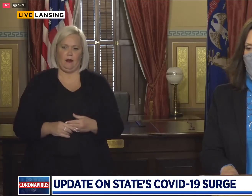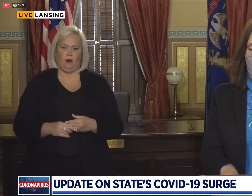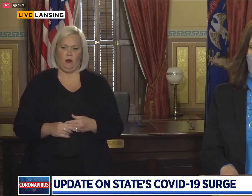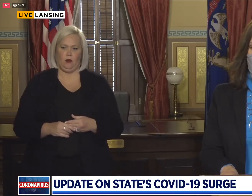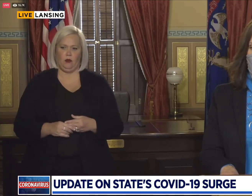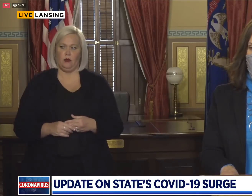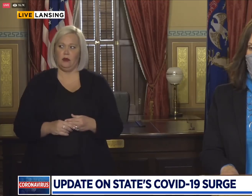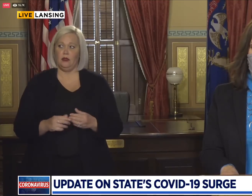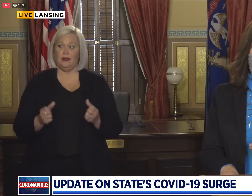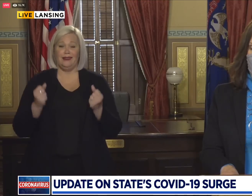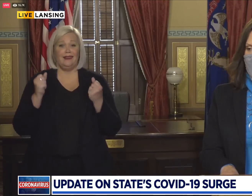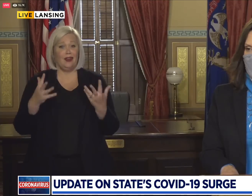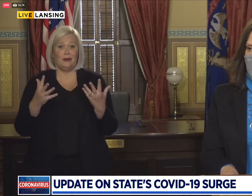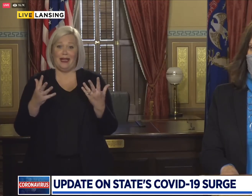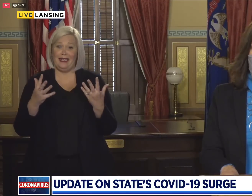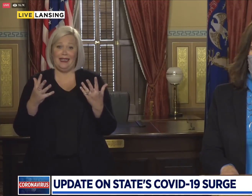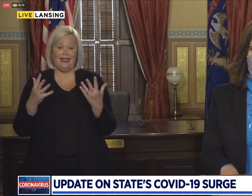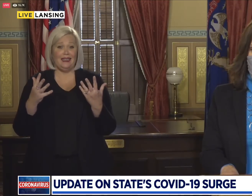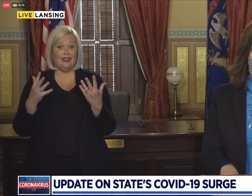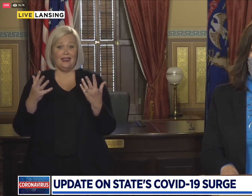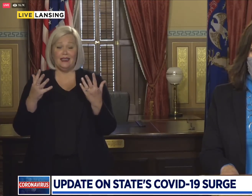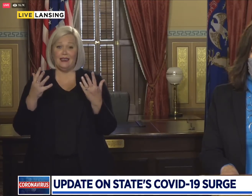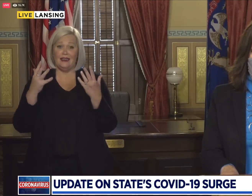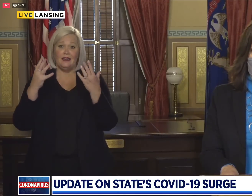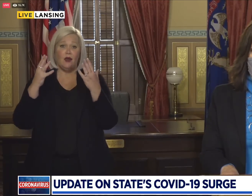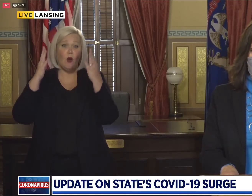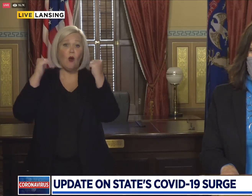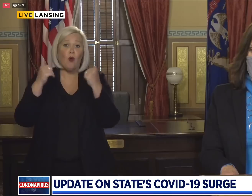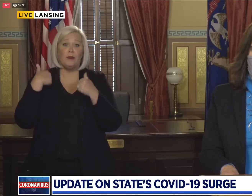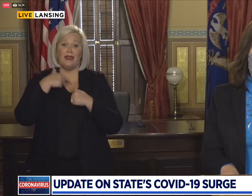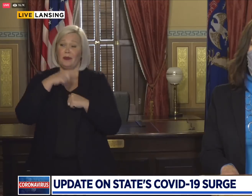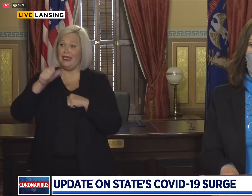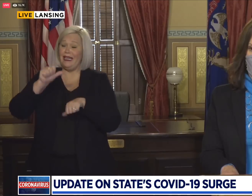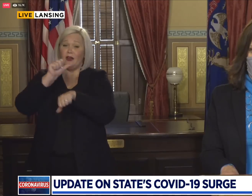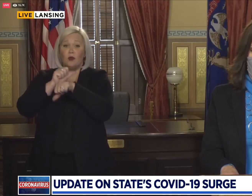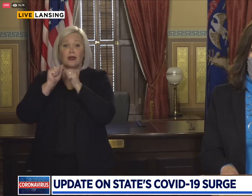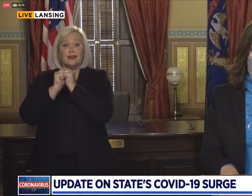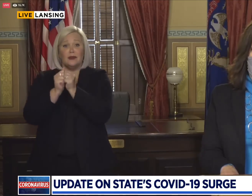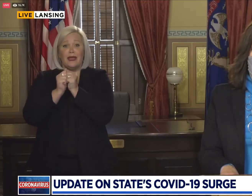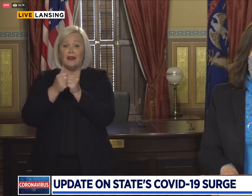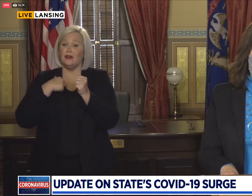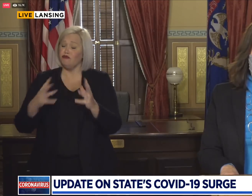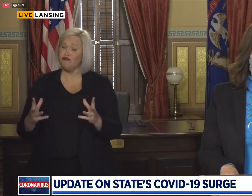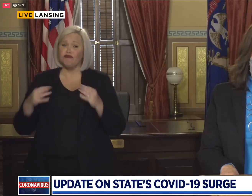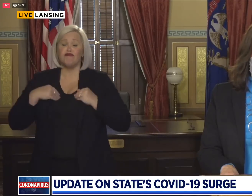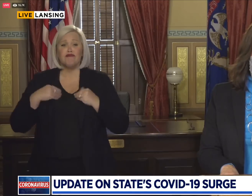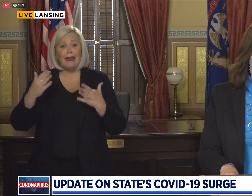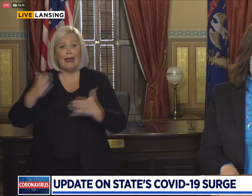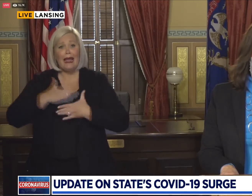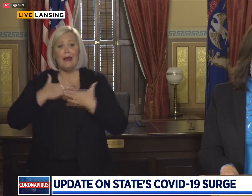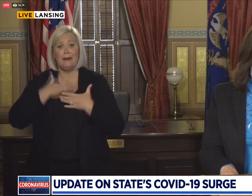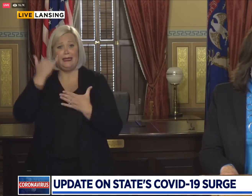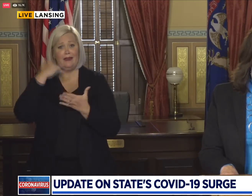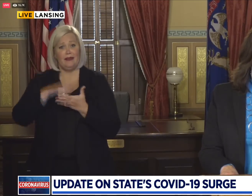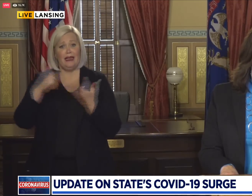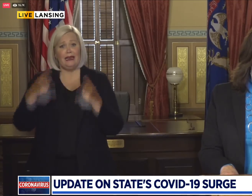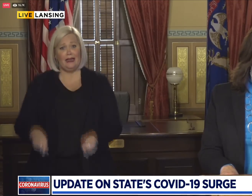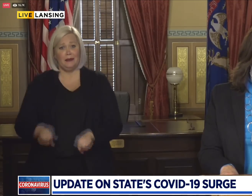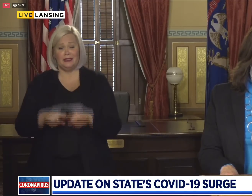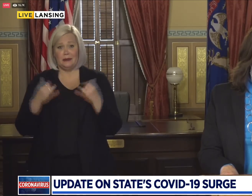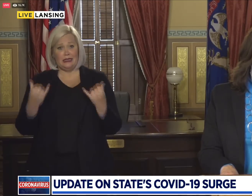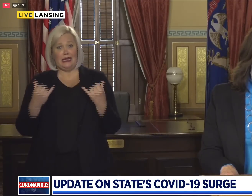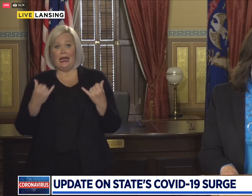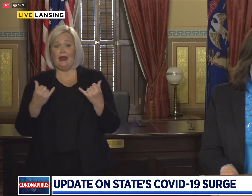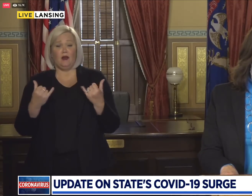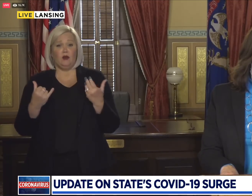that there are many who hope we can find some common ground bipartisanly on this. I would welcome that. But at this juncture,